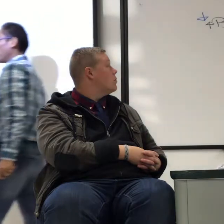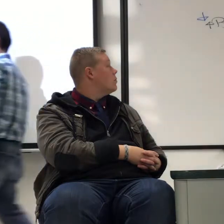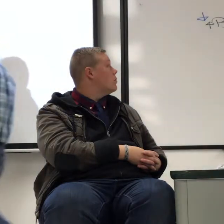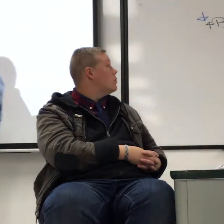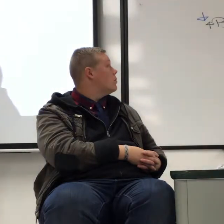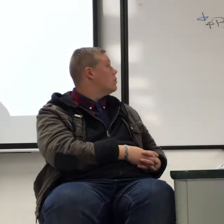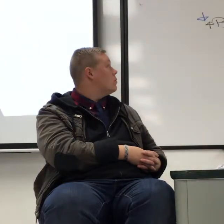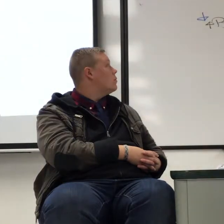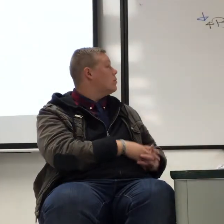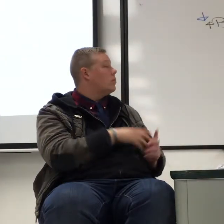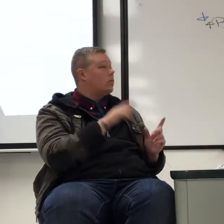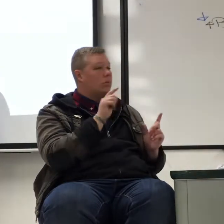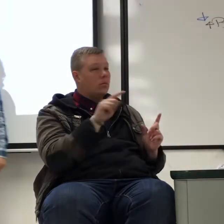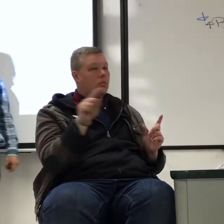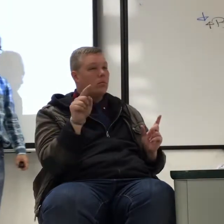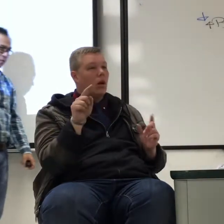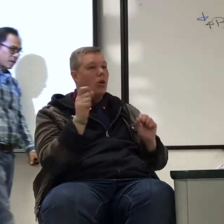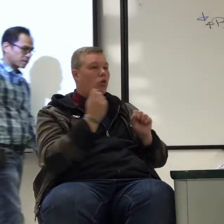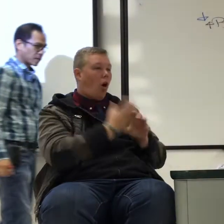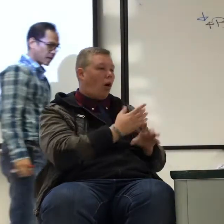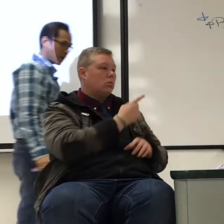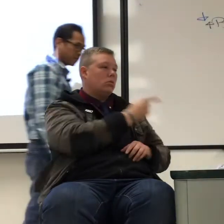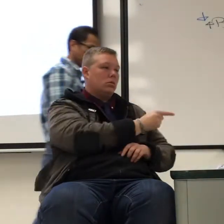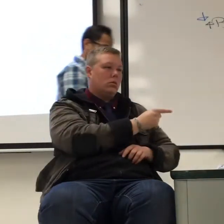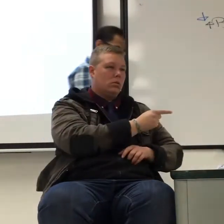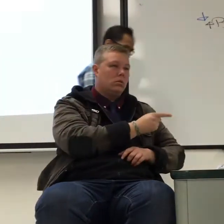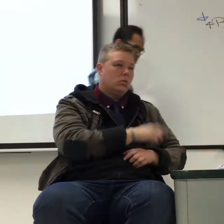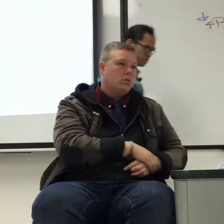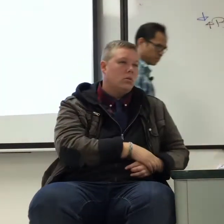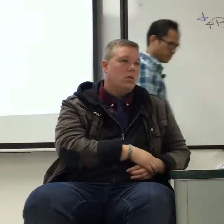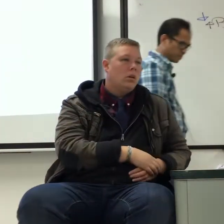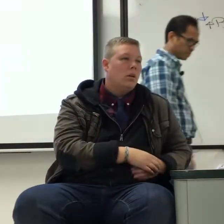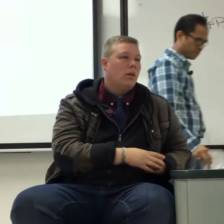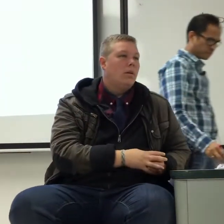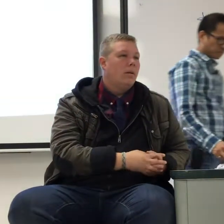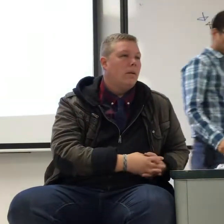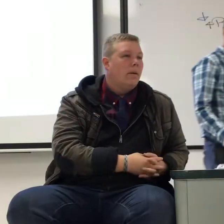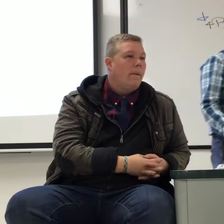So when you read your handout for your Friday's lab,